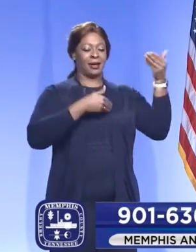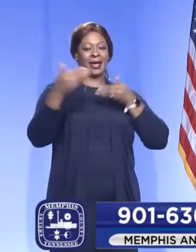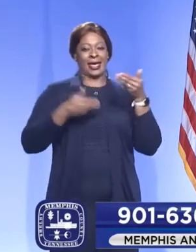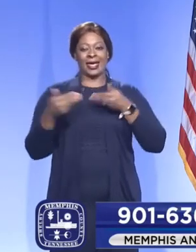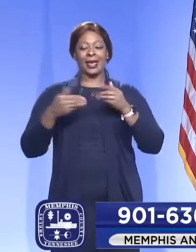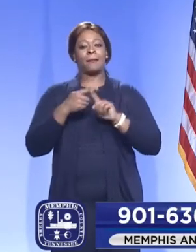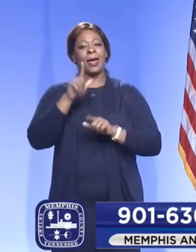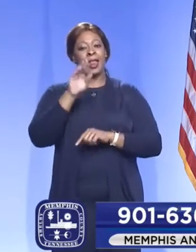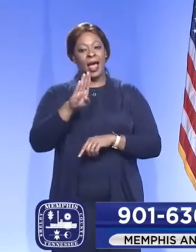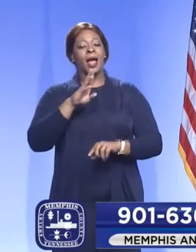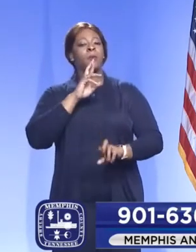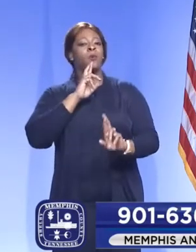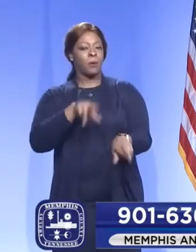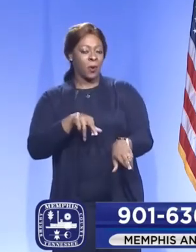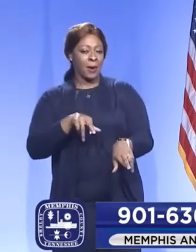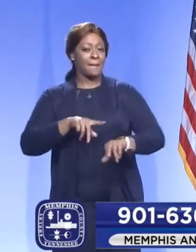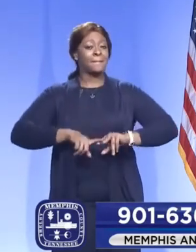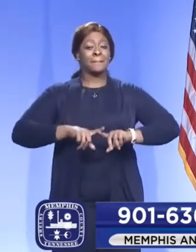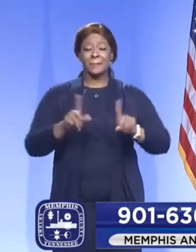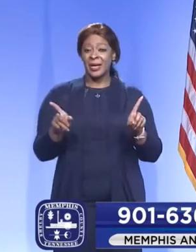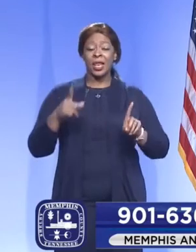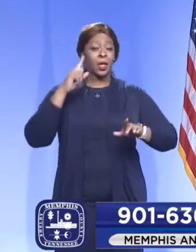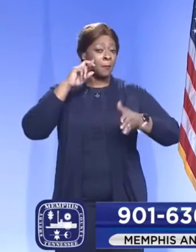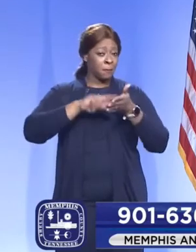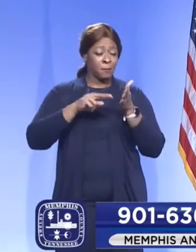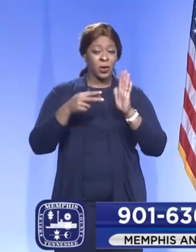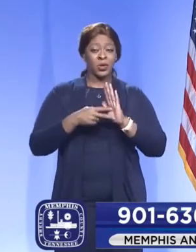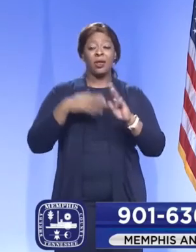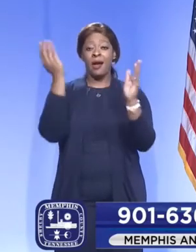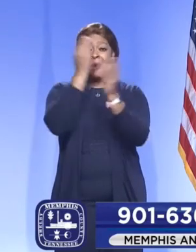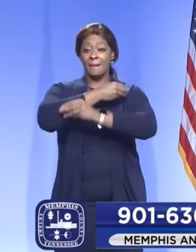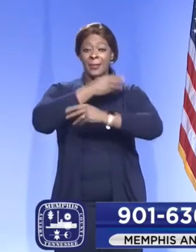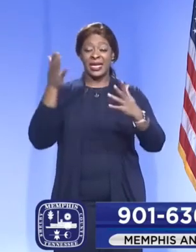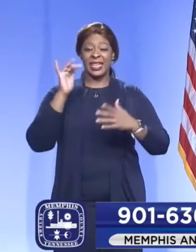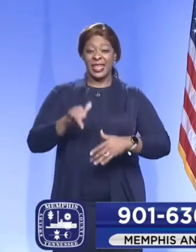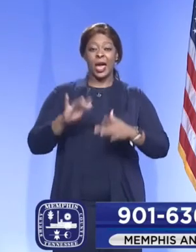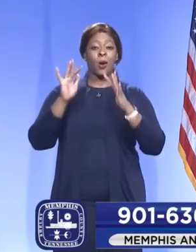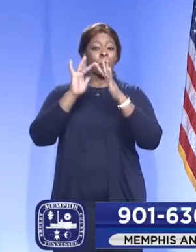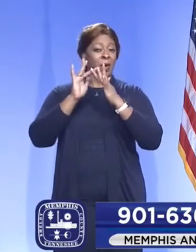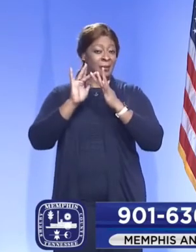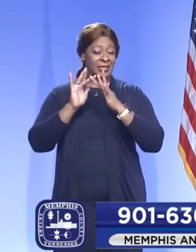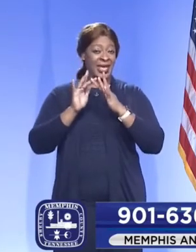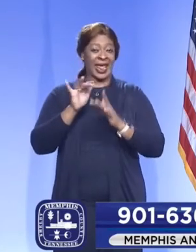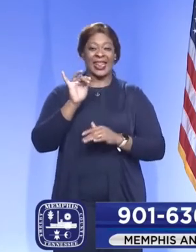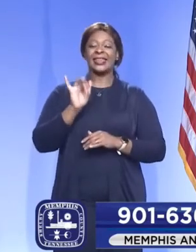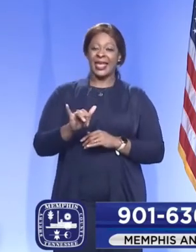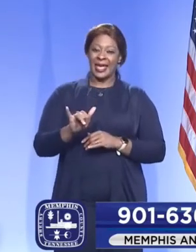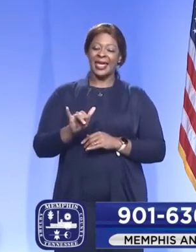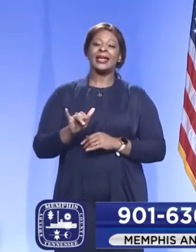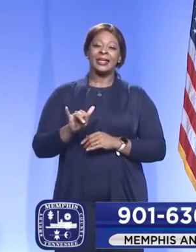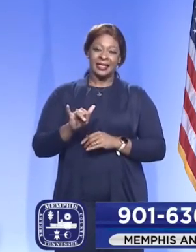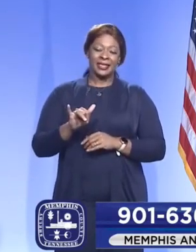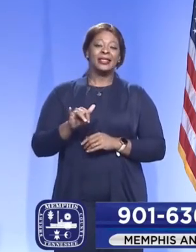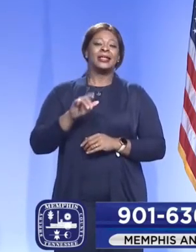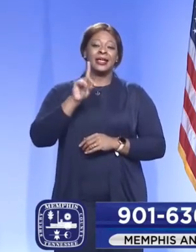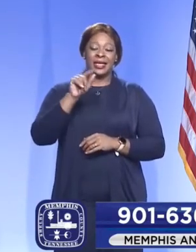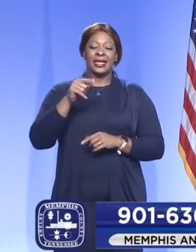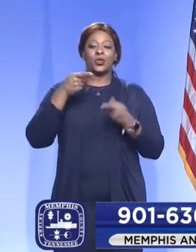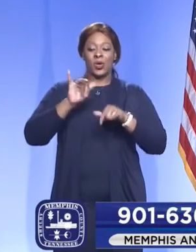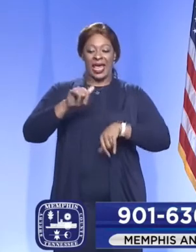Yeah, it's not so much a glitch, but what it is the data flows continuously all day long. So